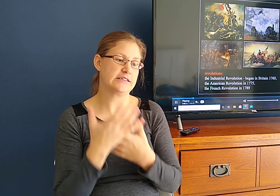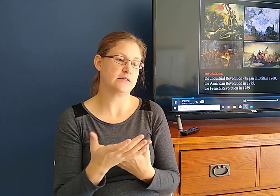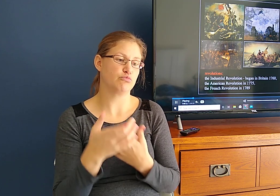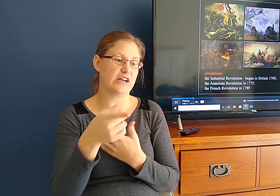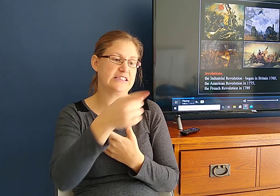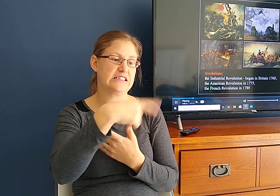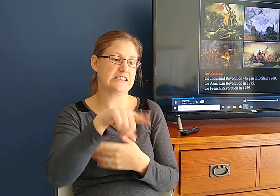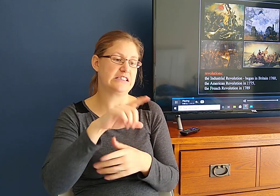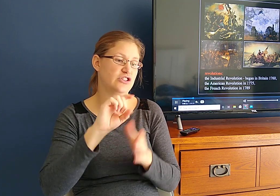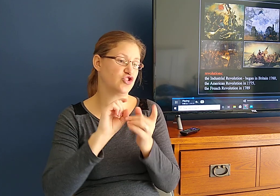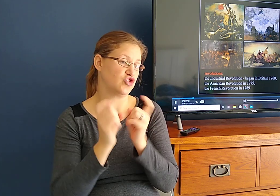changes.